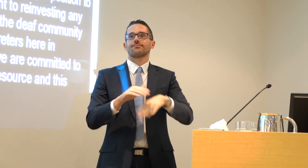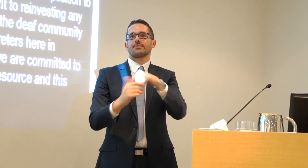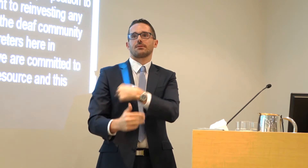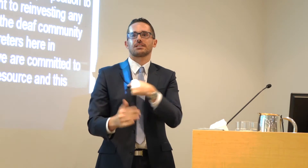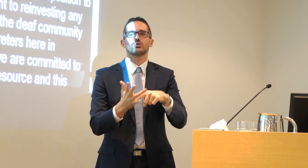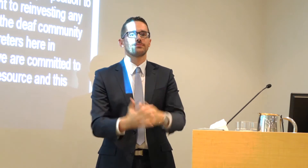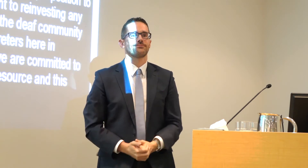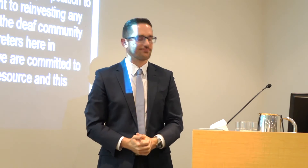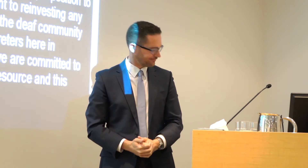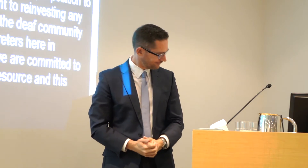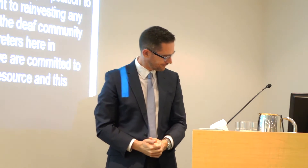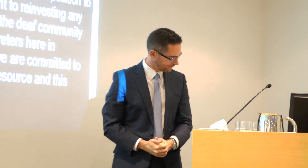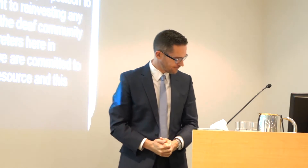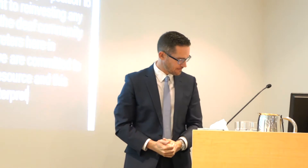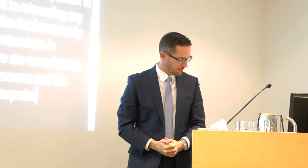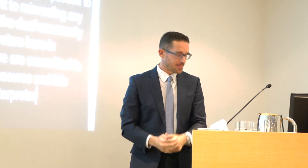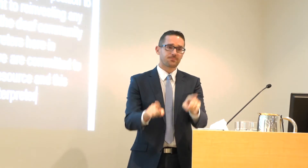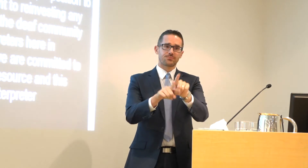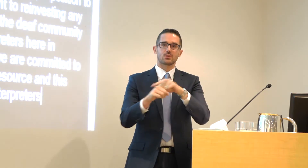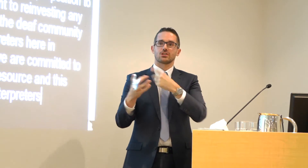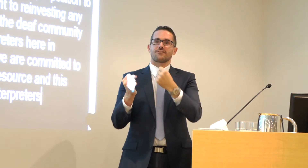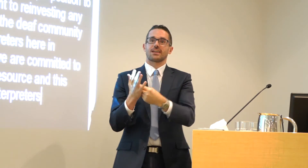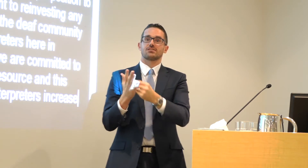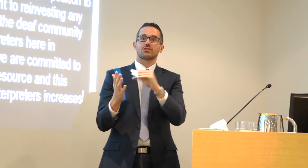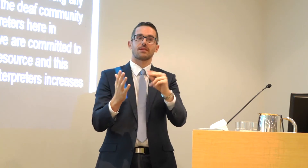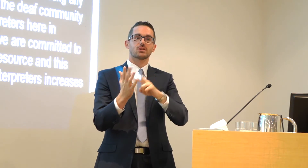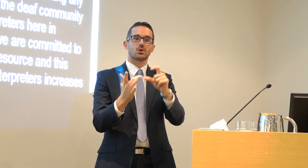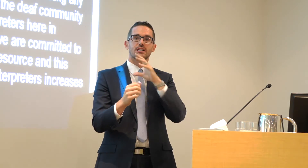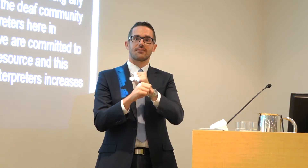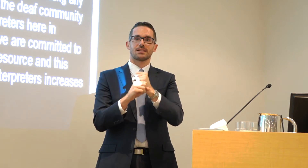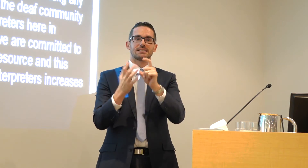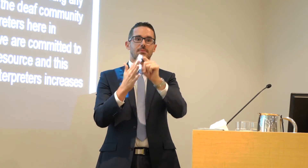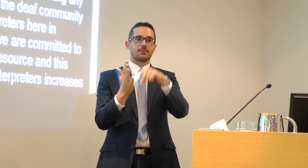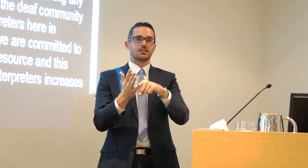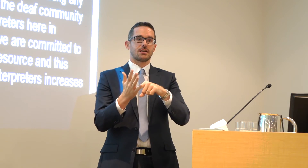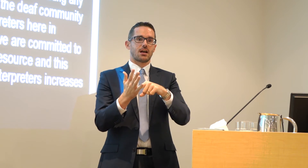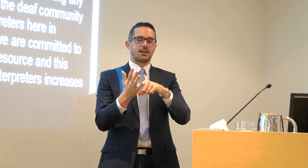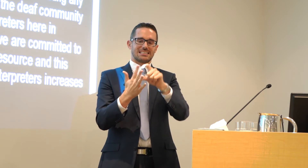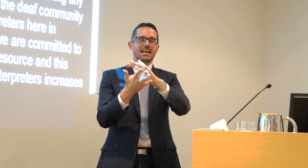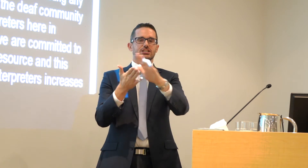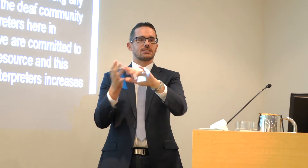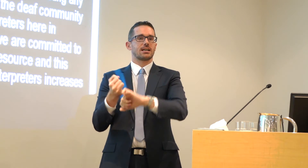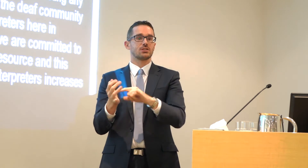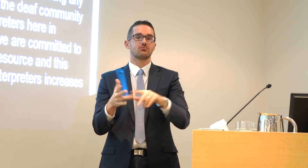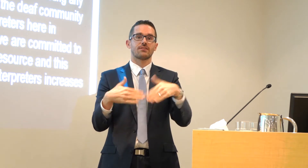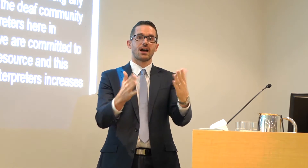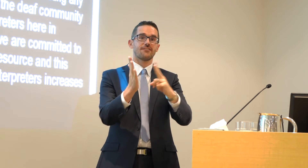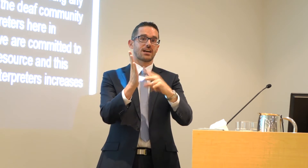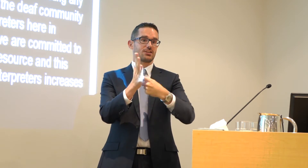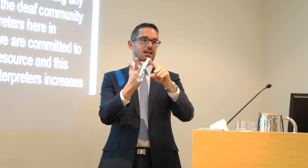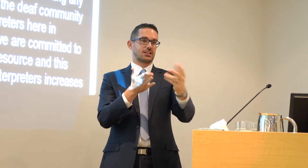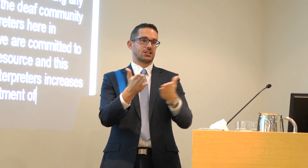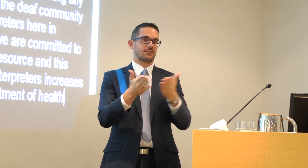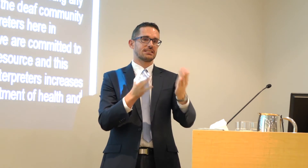of our interpreters increases as well. We received funding from the Department of Health and